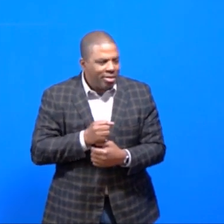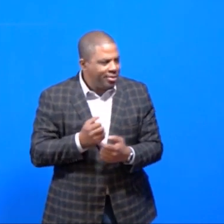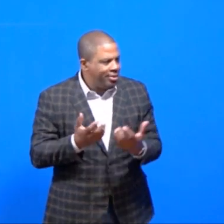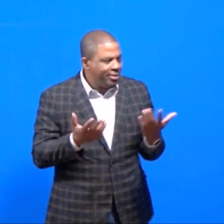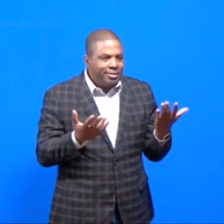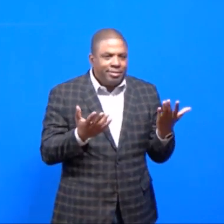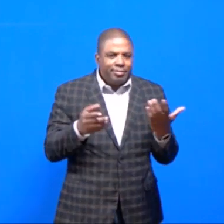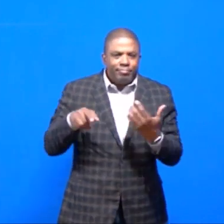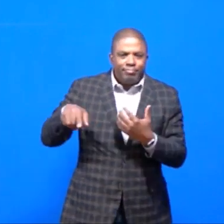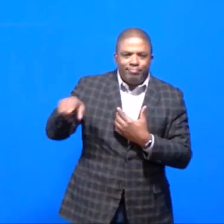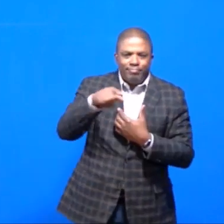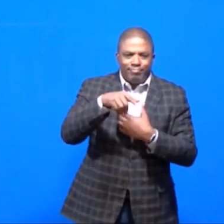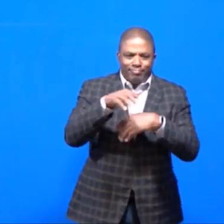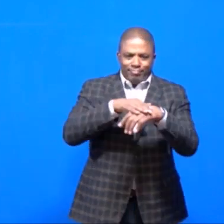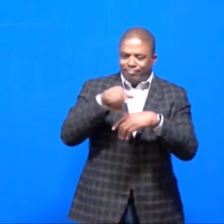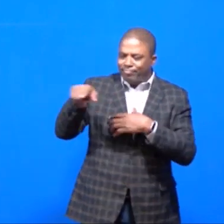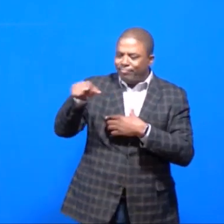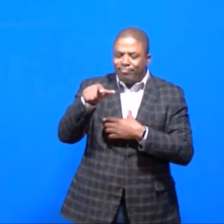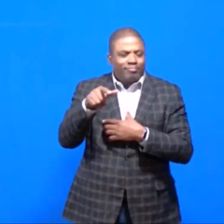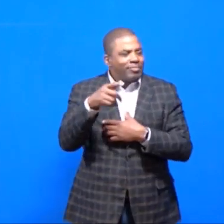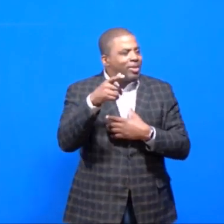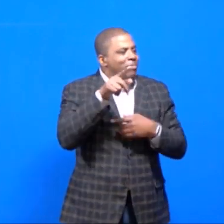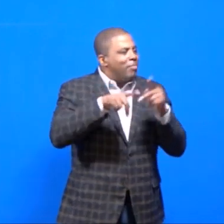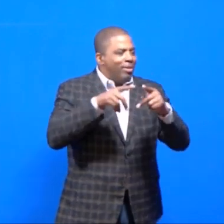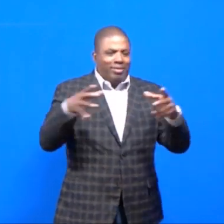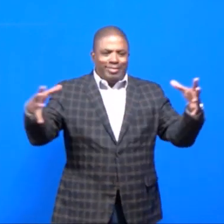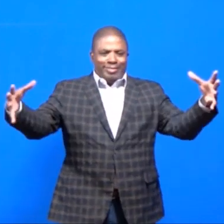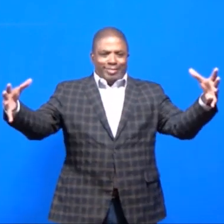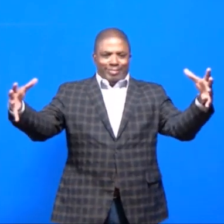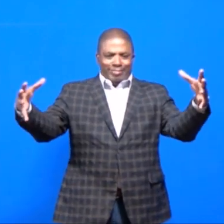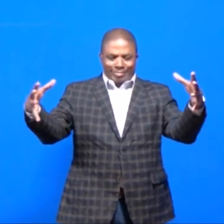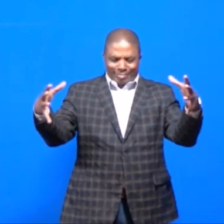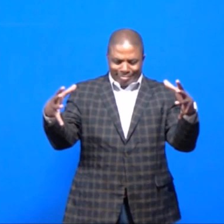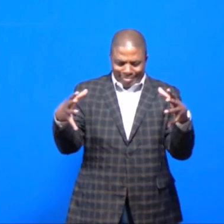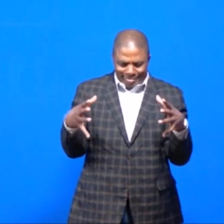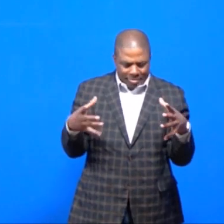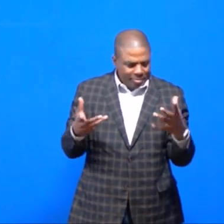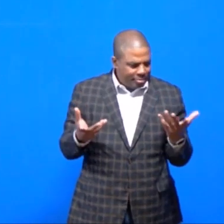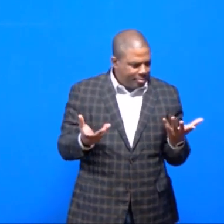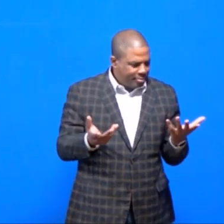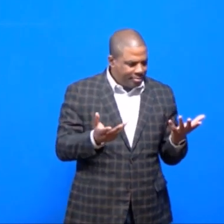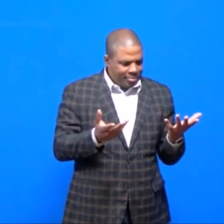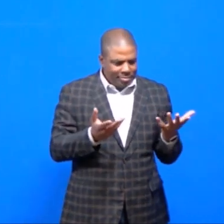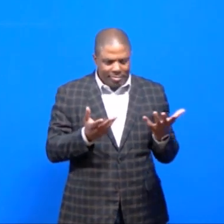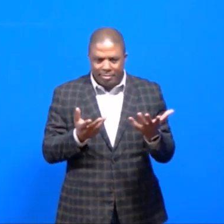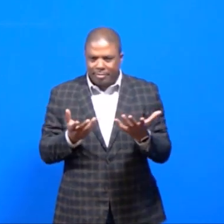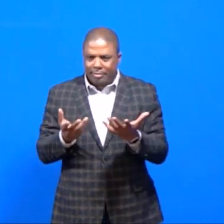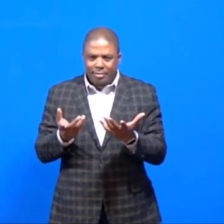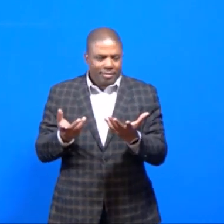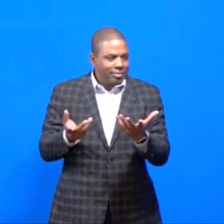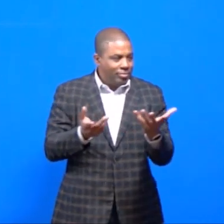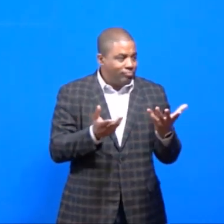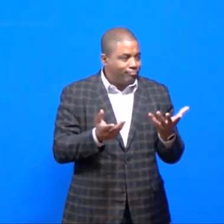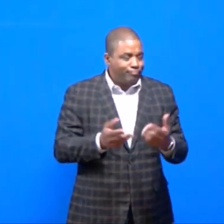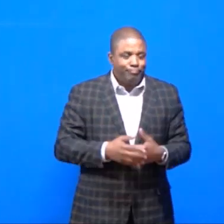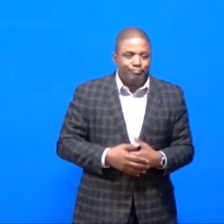by the tribes of Israel. Because Joshua was now an old man. And he called together all the leaders of the people.